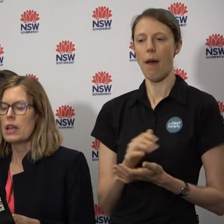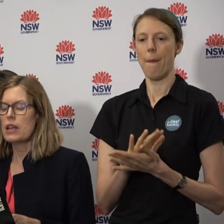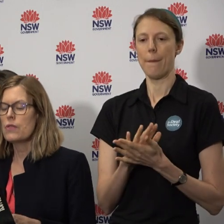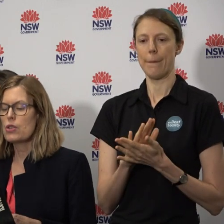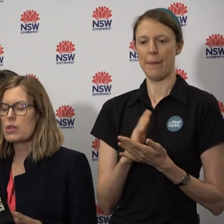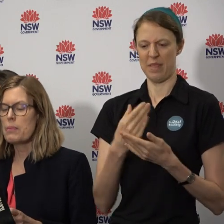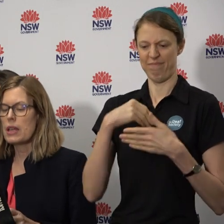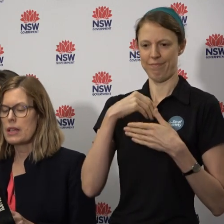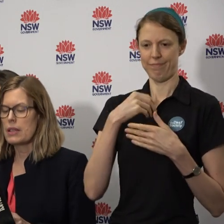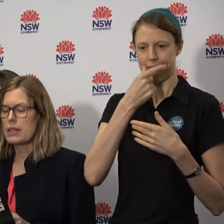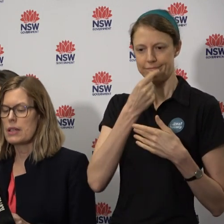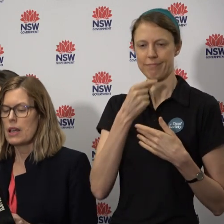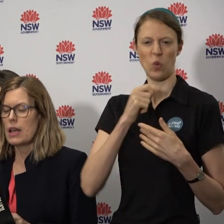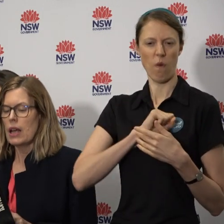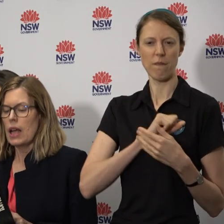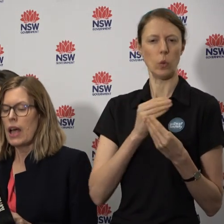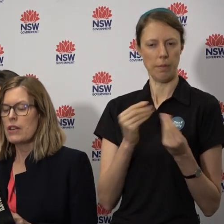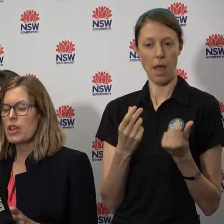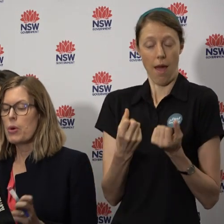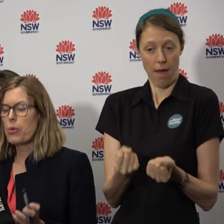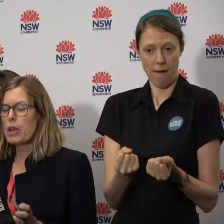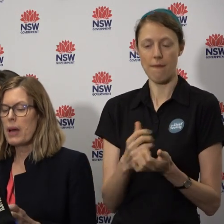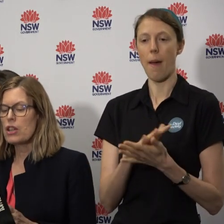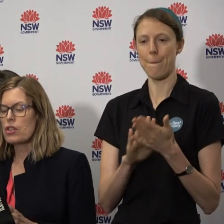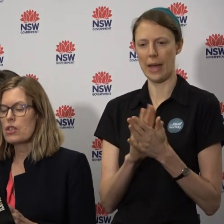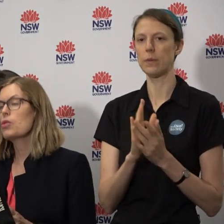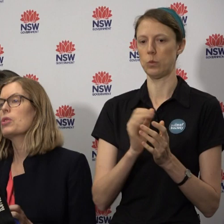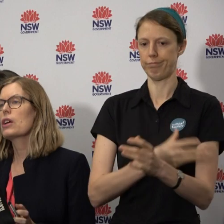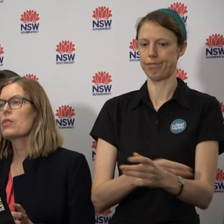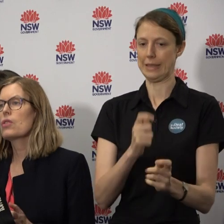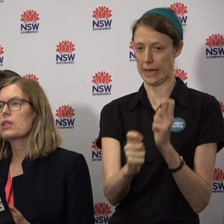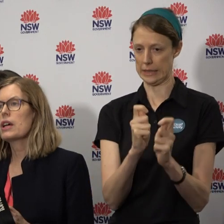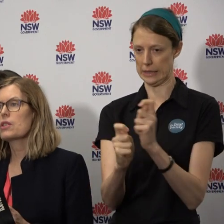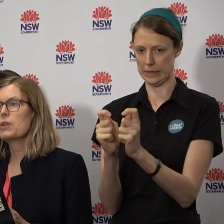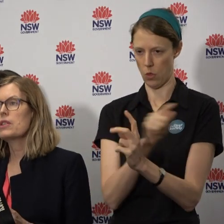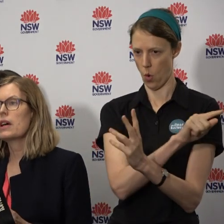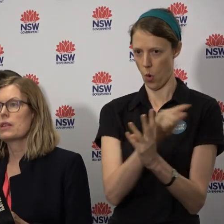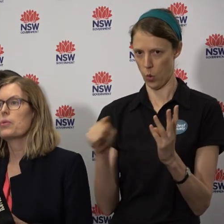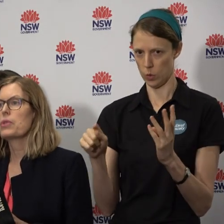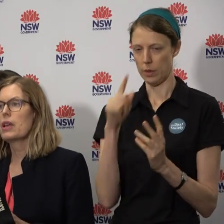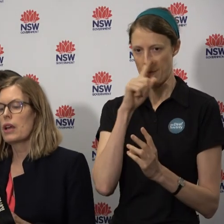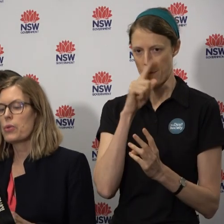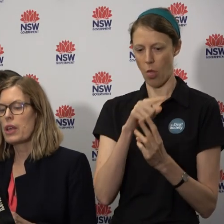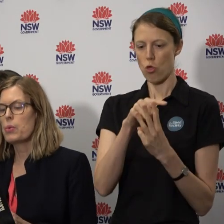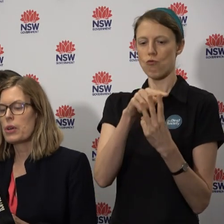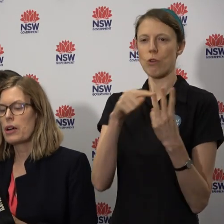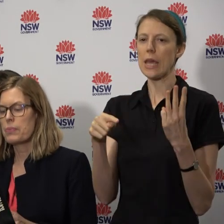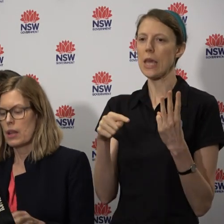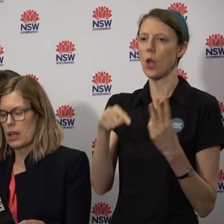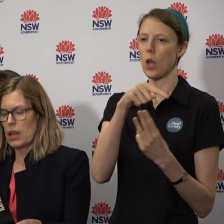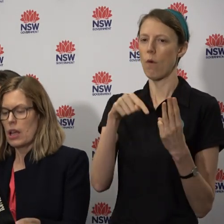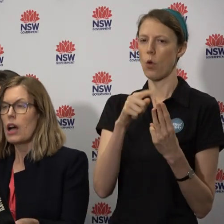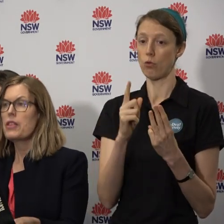those individuals are being tested. And there were 3 patients who were in close contact with that healthcare